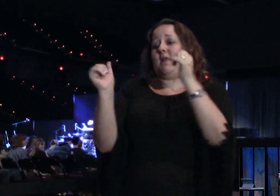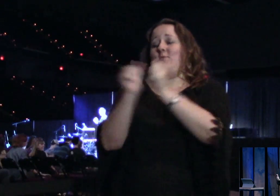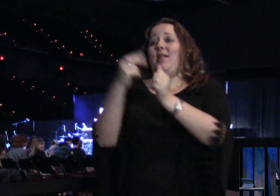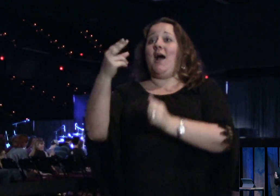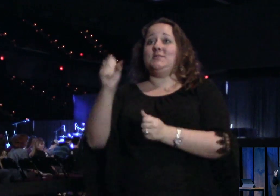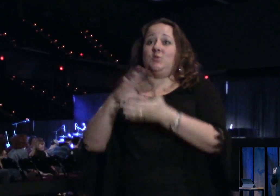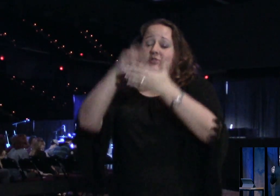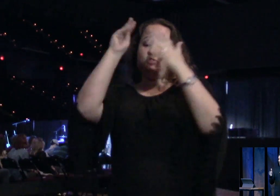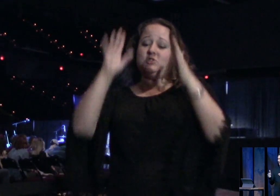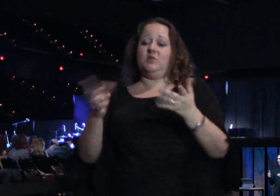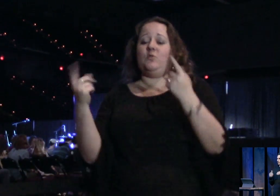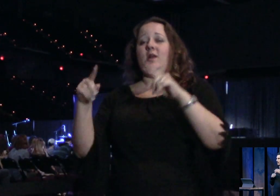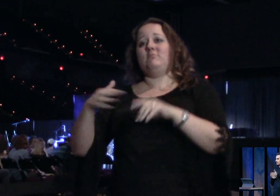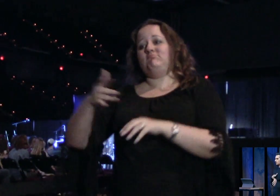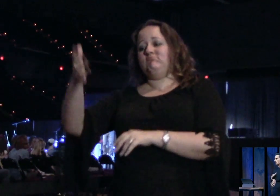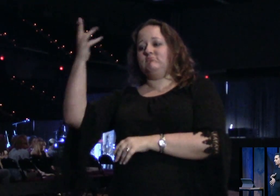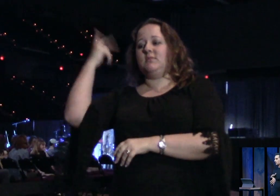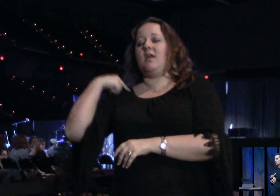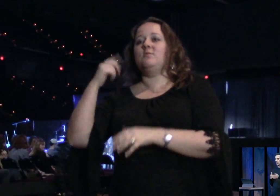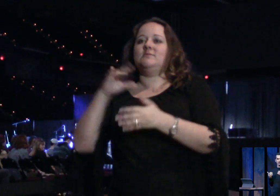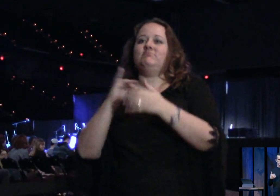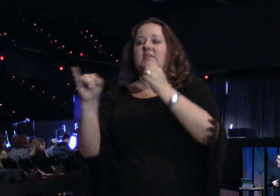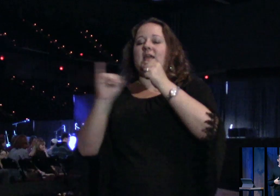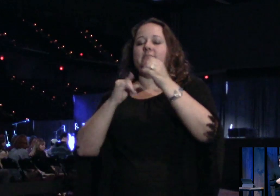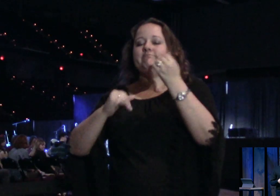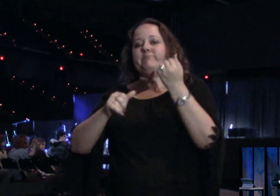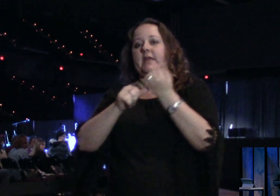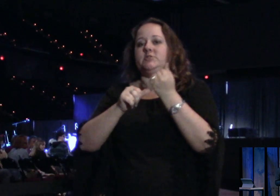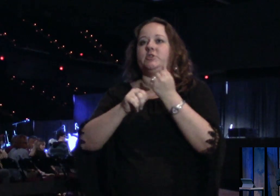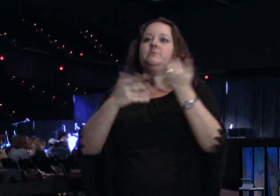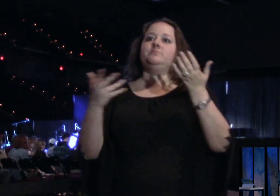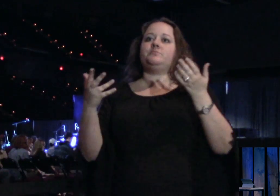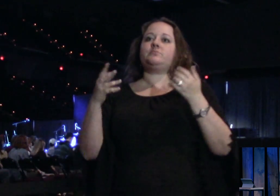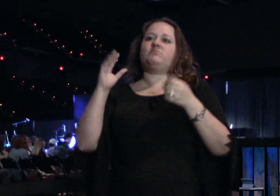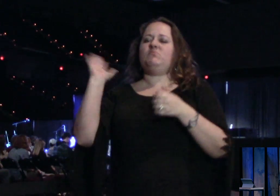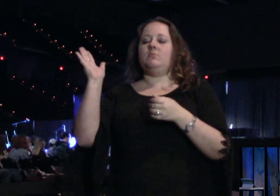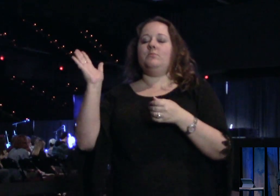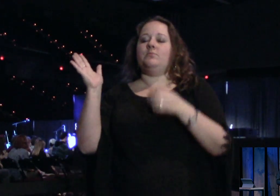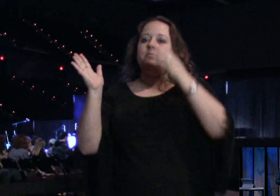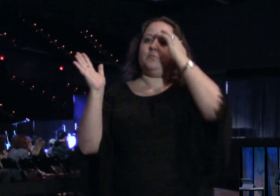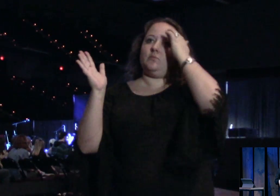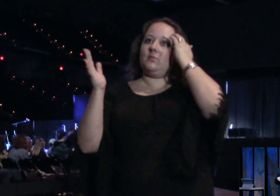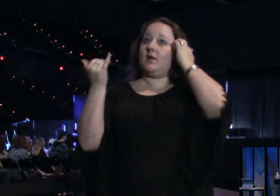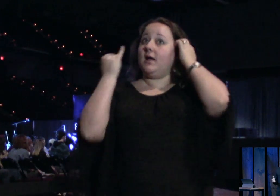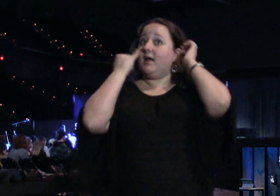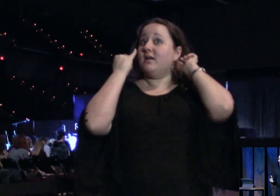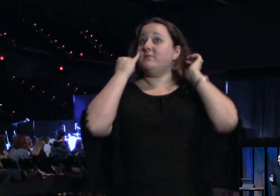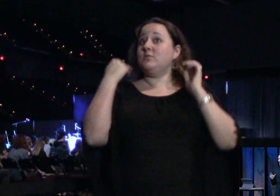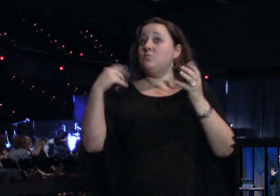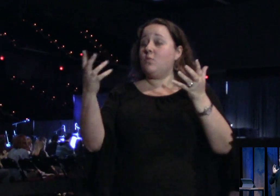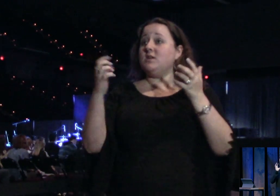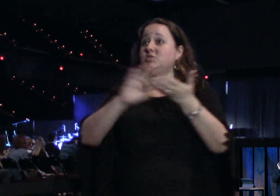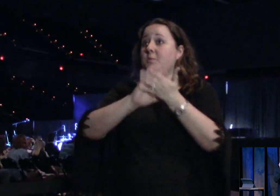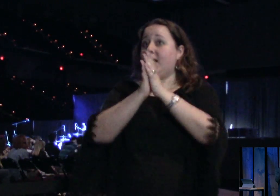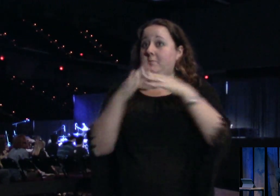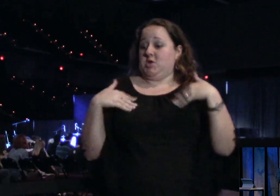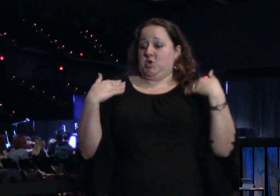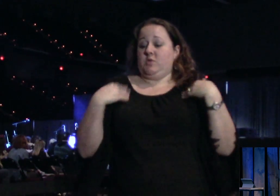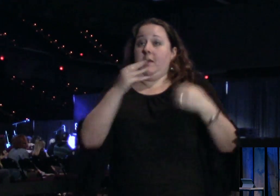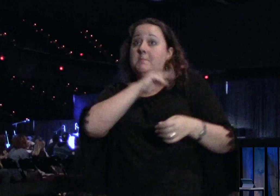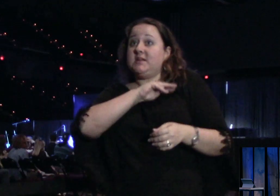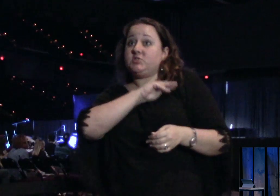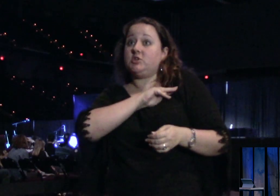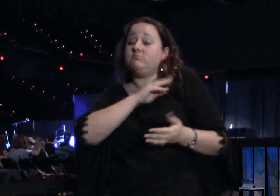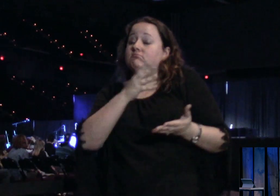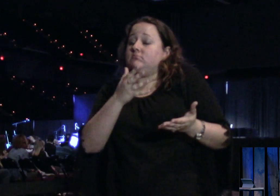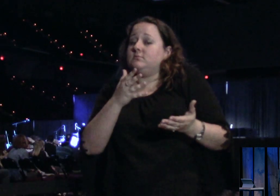two games that I used to play with high school students when I was a student ministry pastor. If anyone here is kind of an aspiring